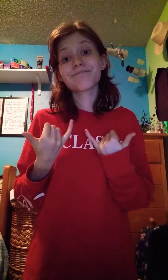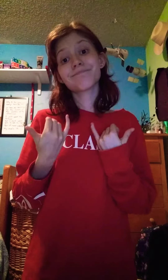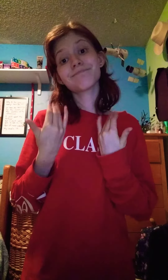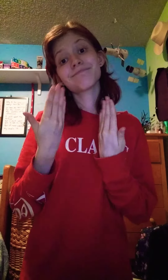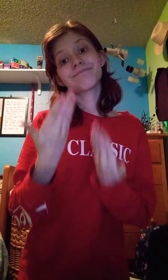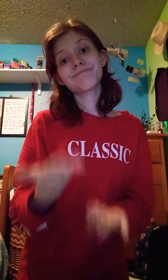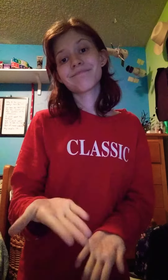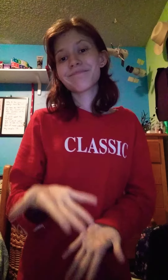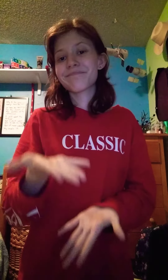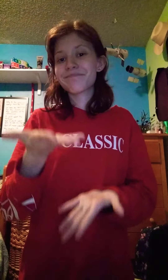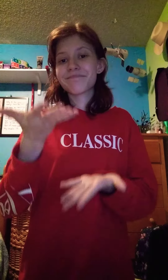see you